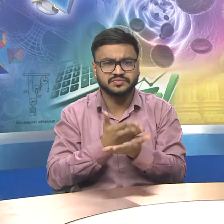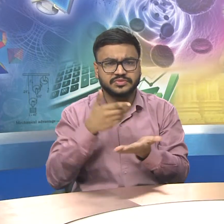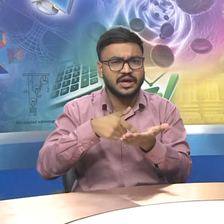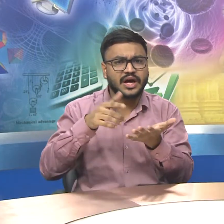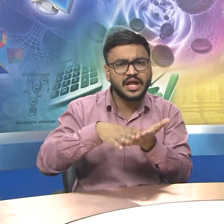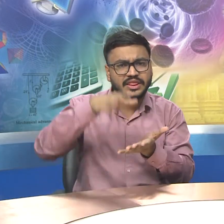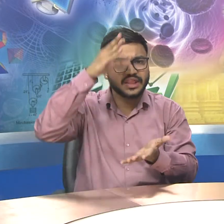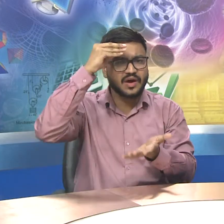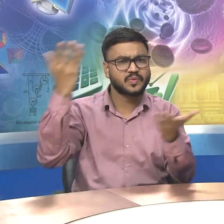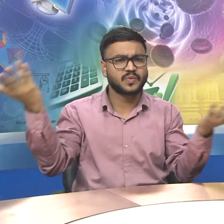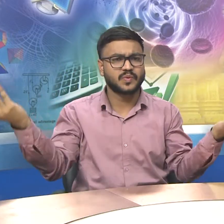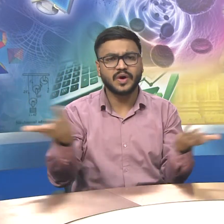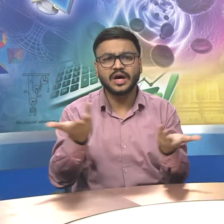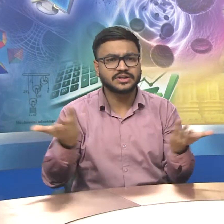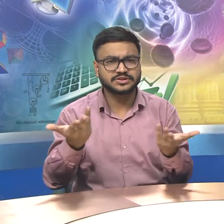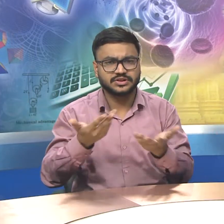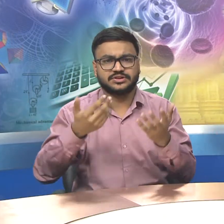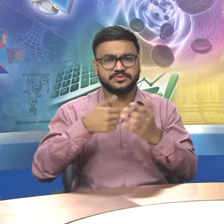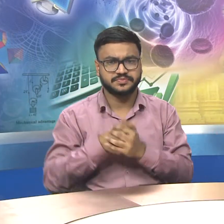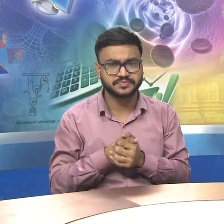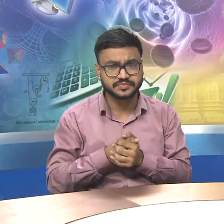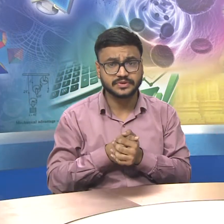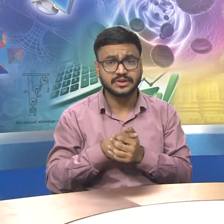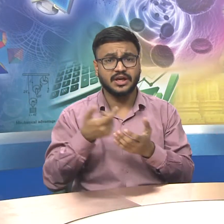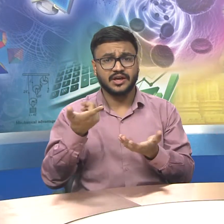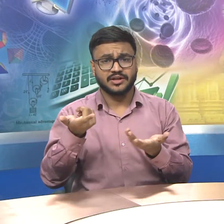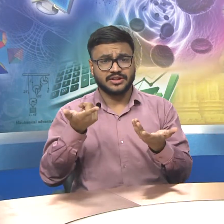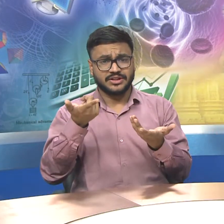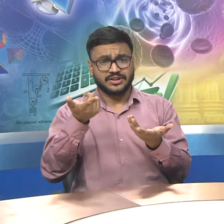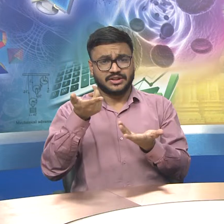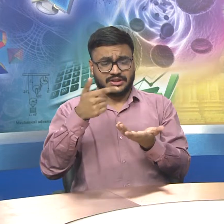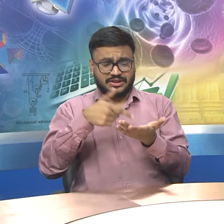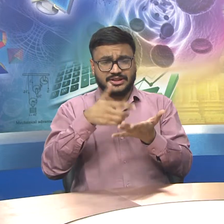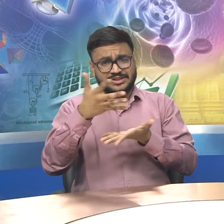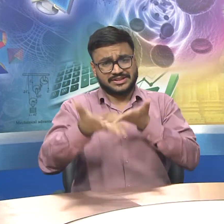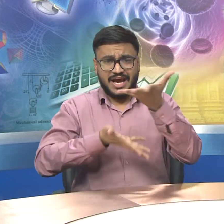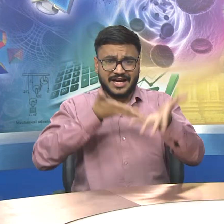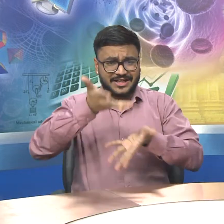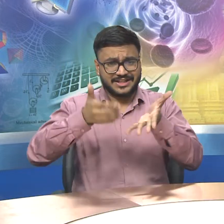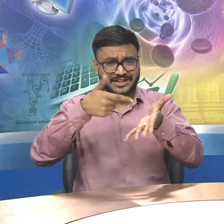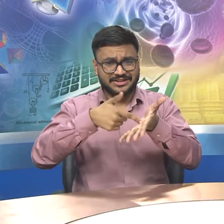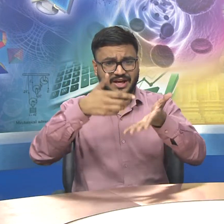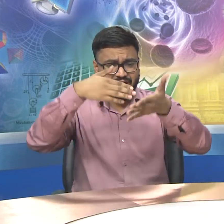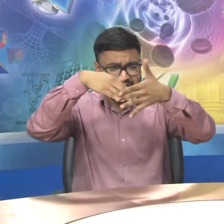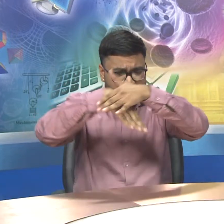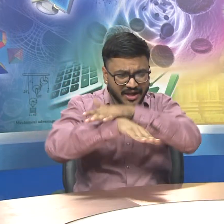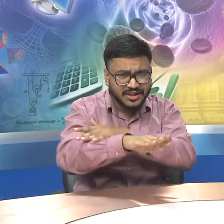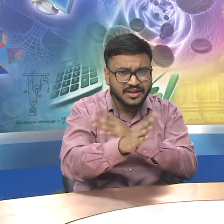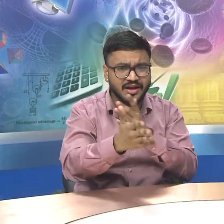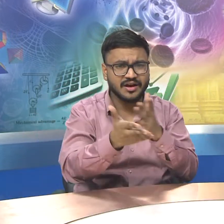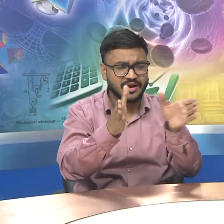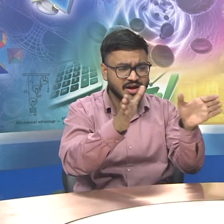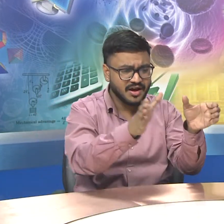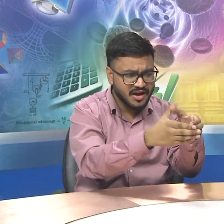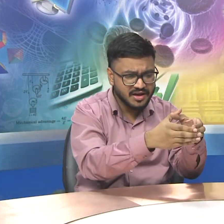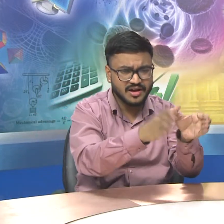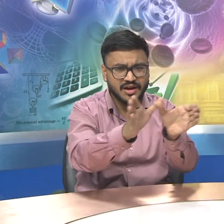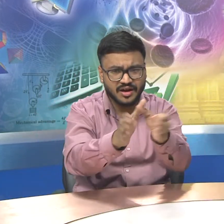In this lesson, we will also learn how to categorize signs